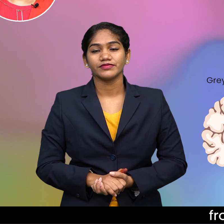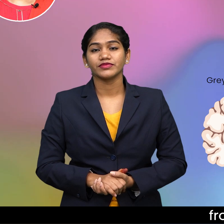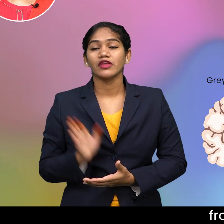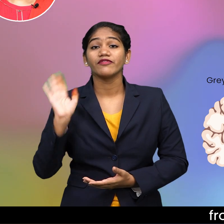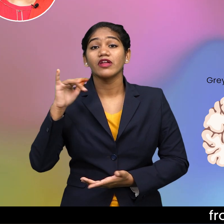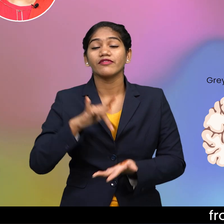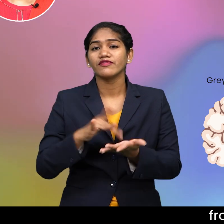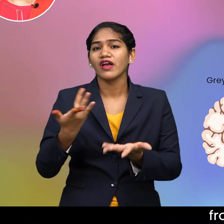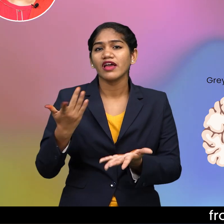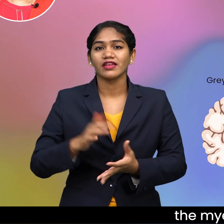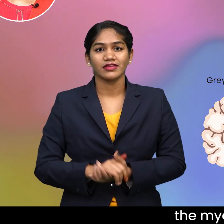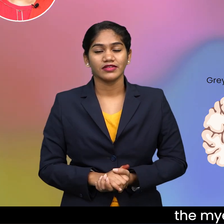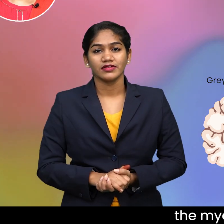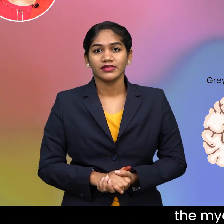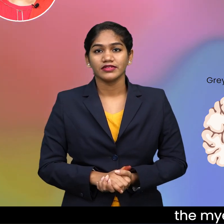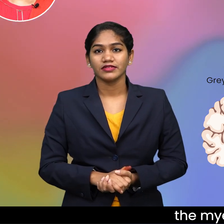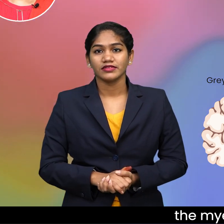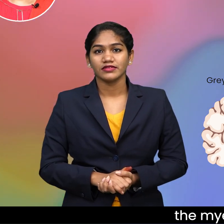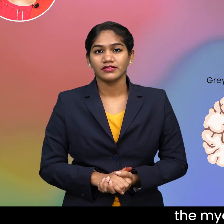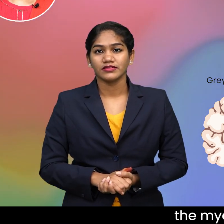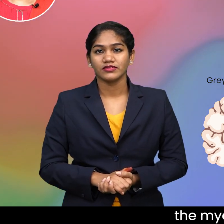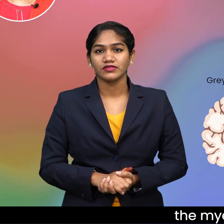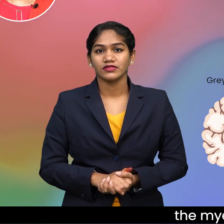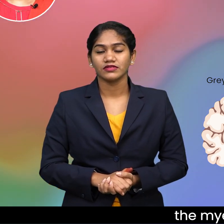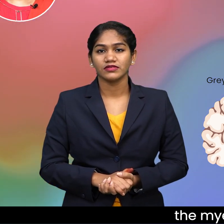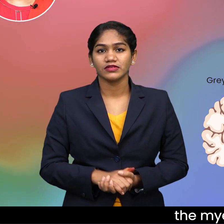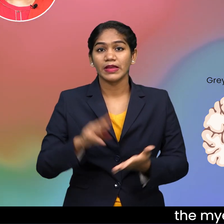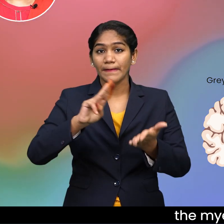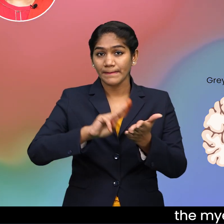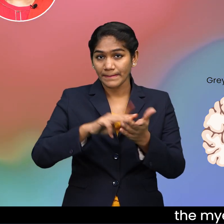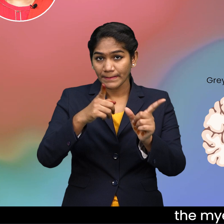from where the myelinated axons